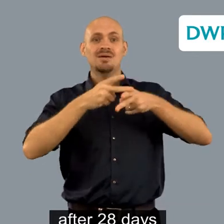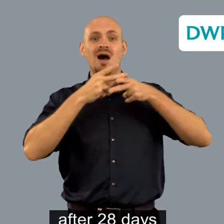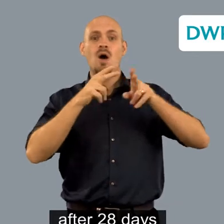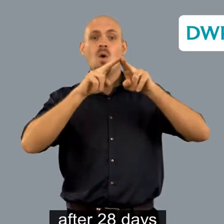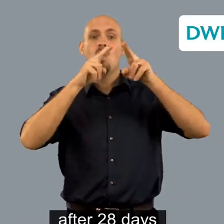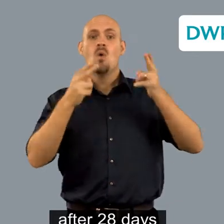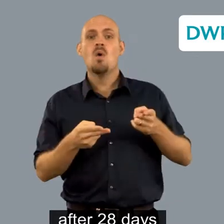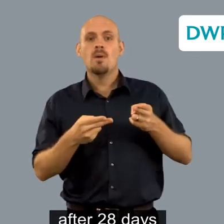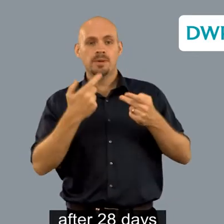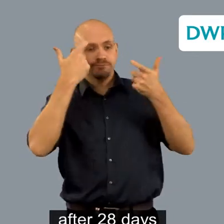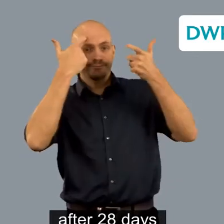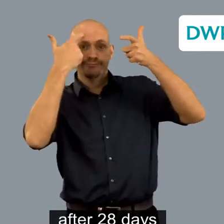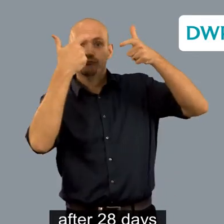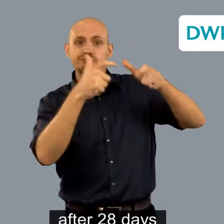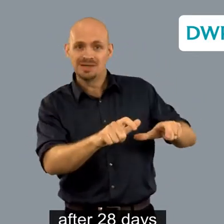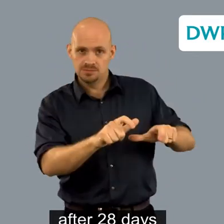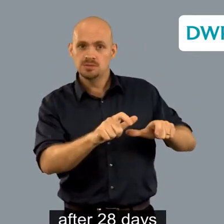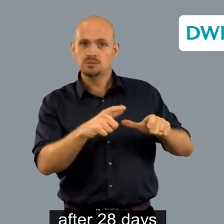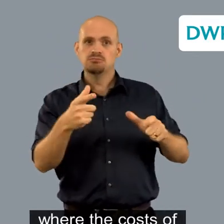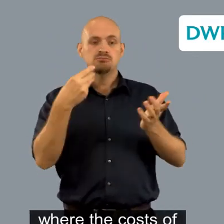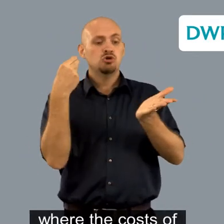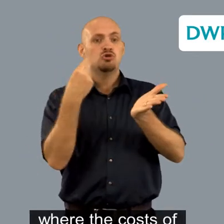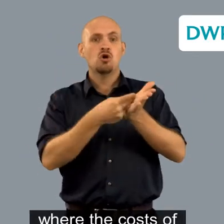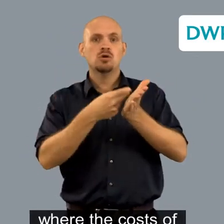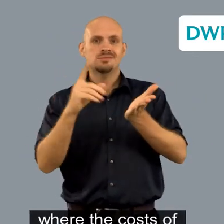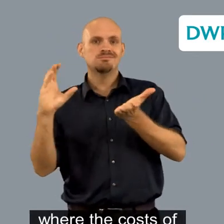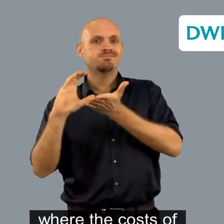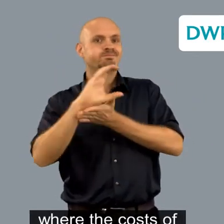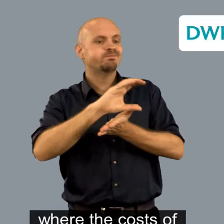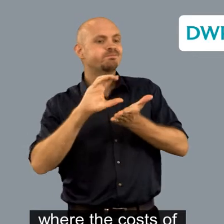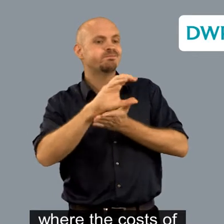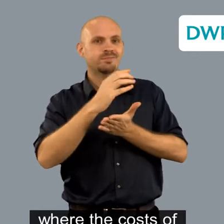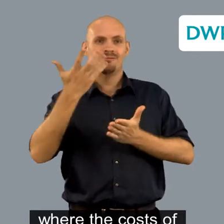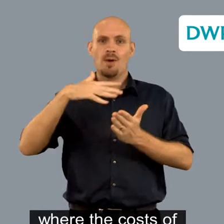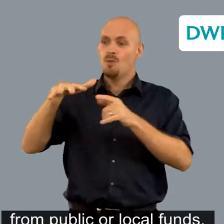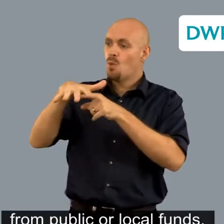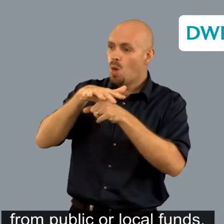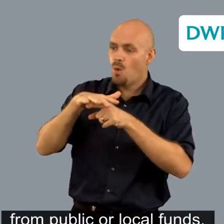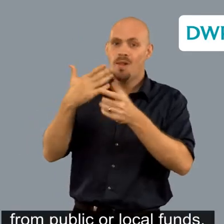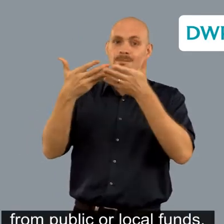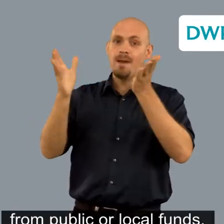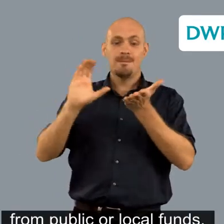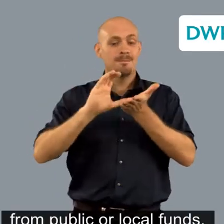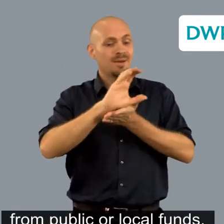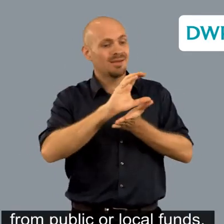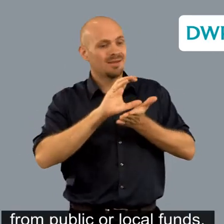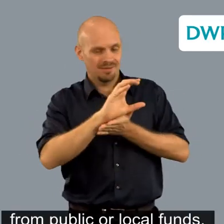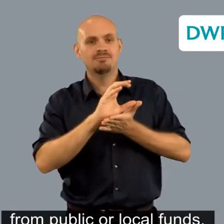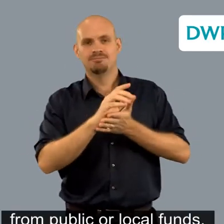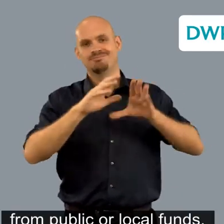residency, where the costs of the accommodation are met from public or local funds.